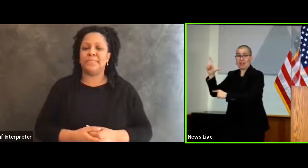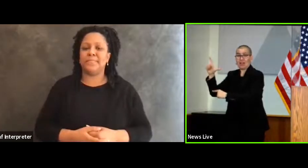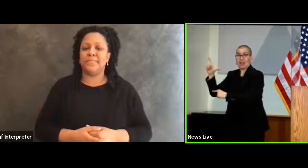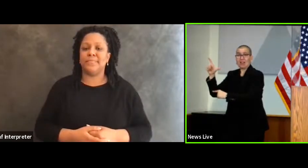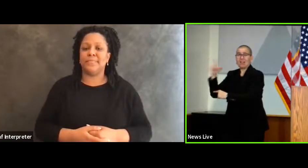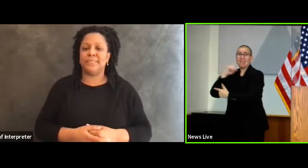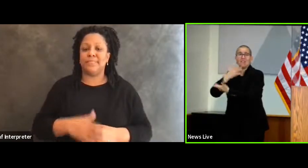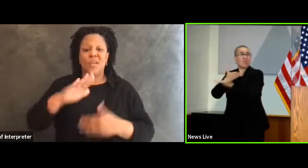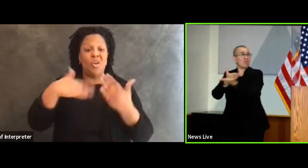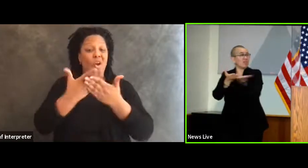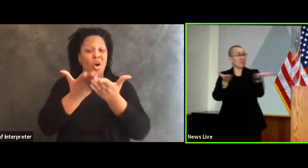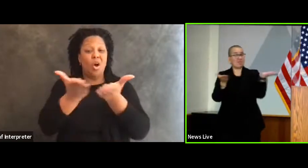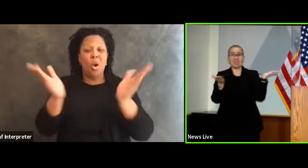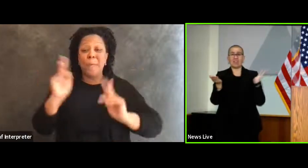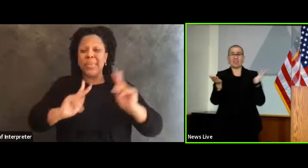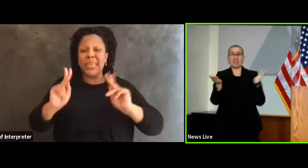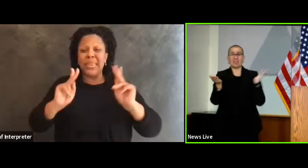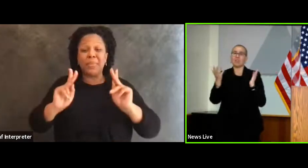moment.